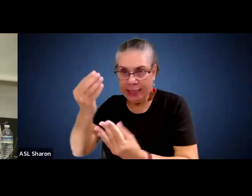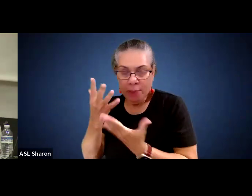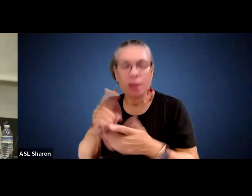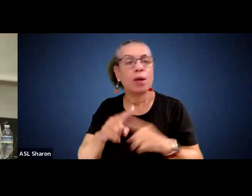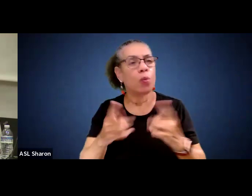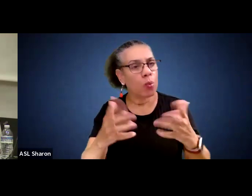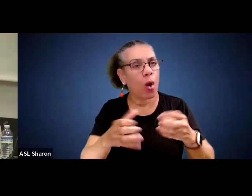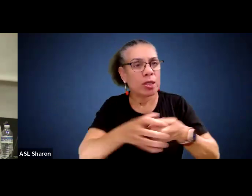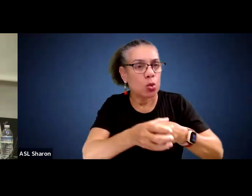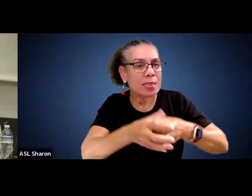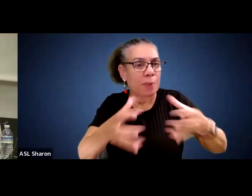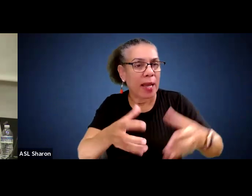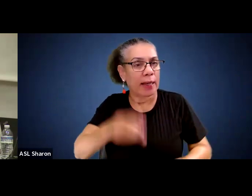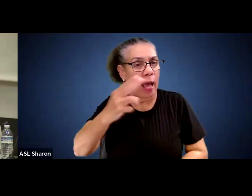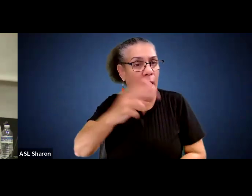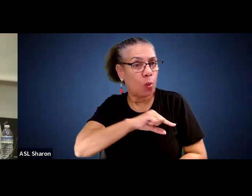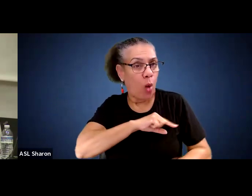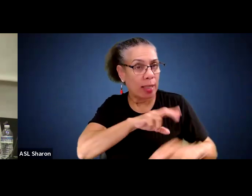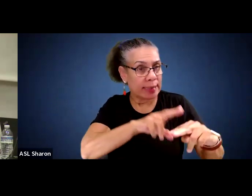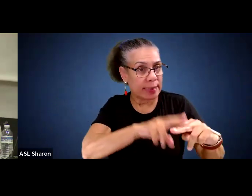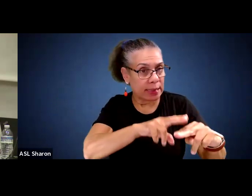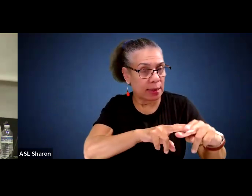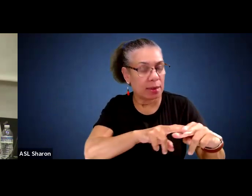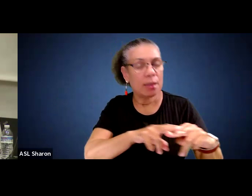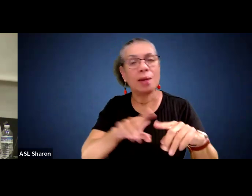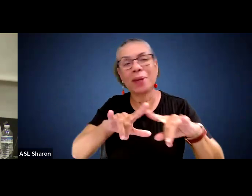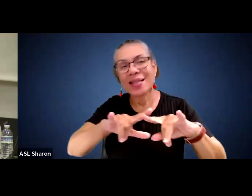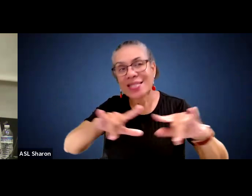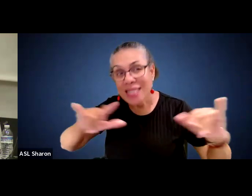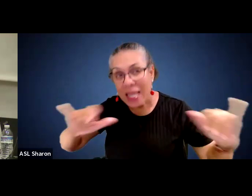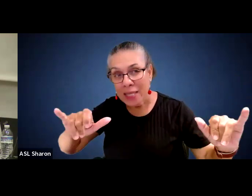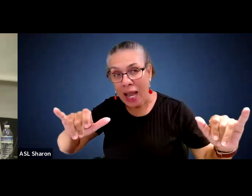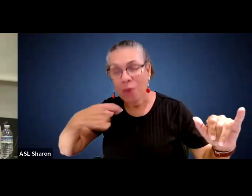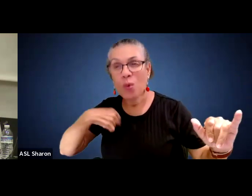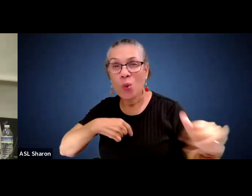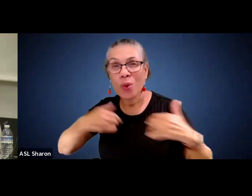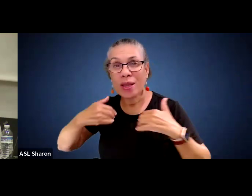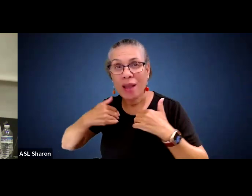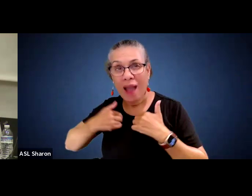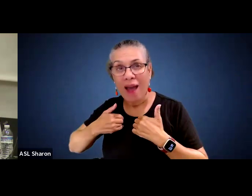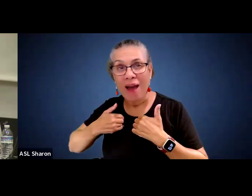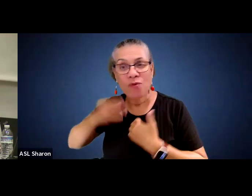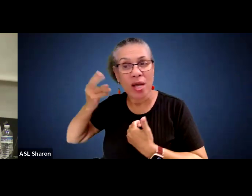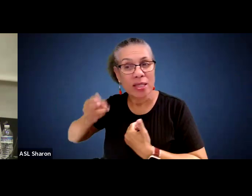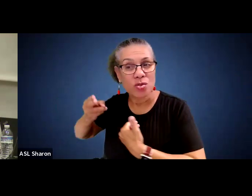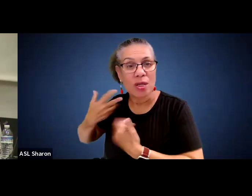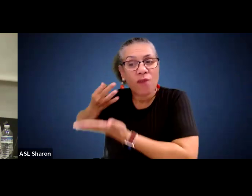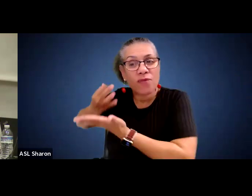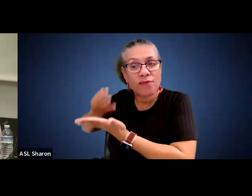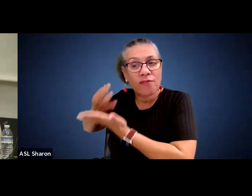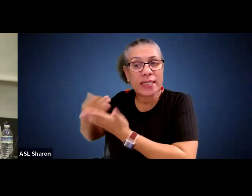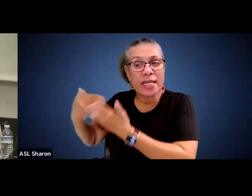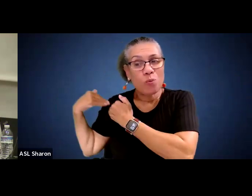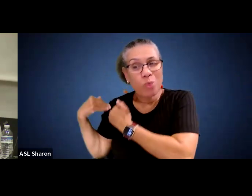quality seats. And at the same time, we have a history of carrying financial burden for